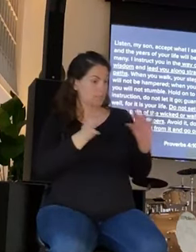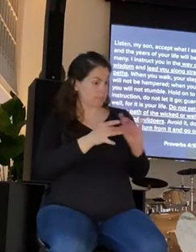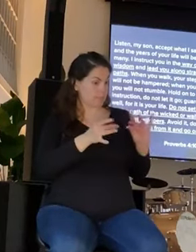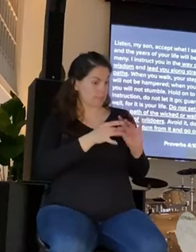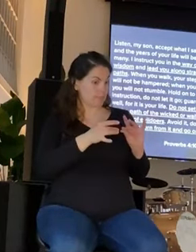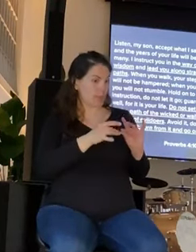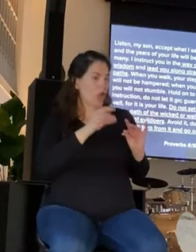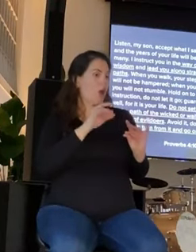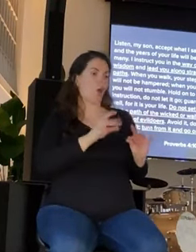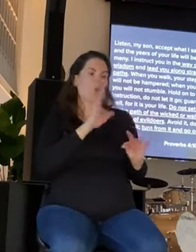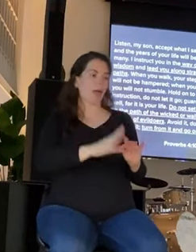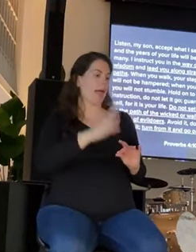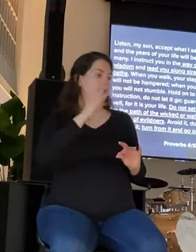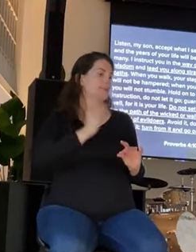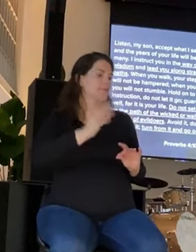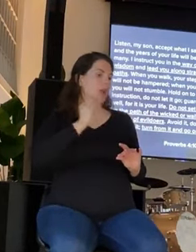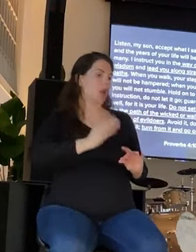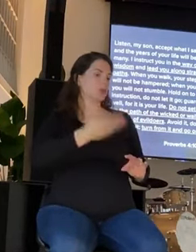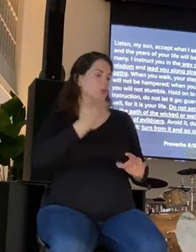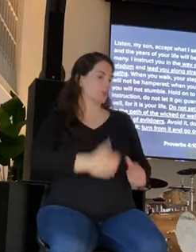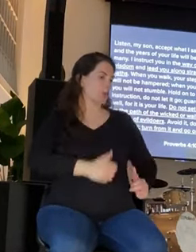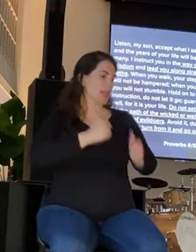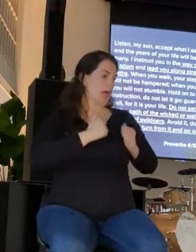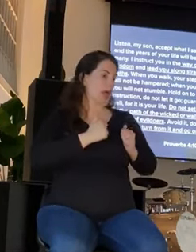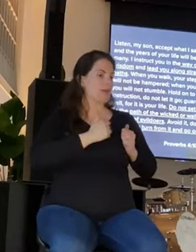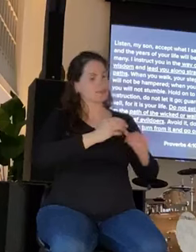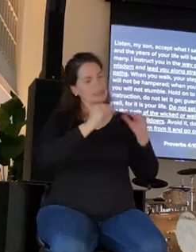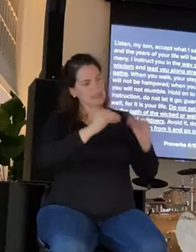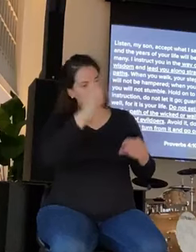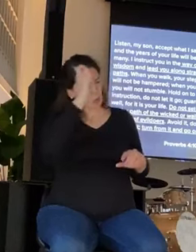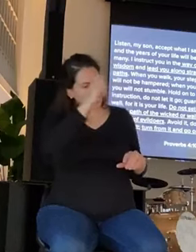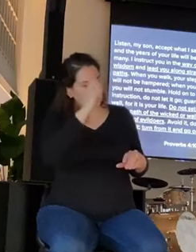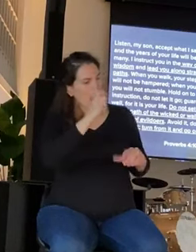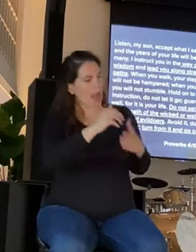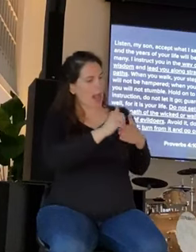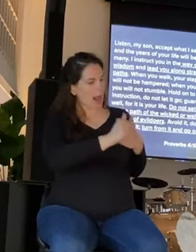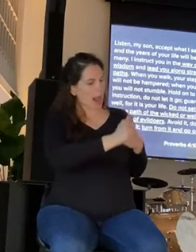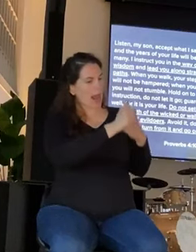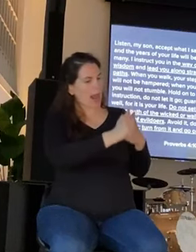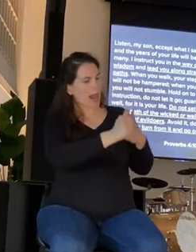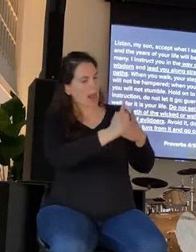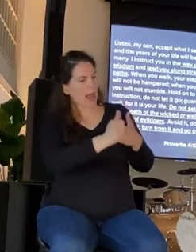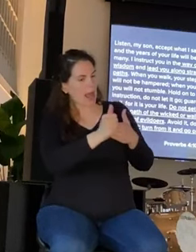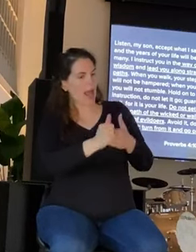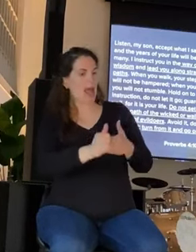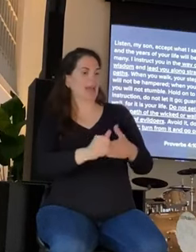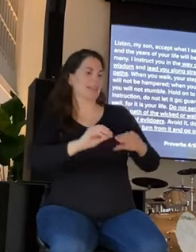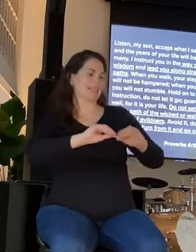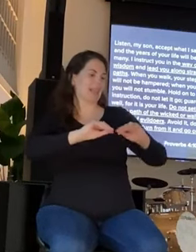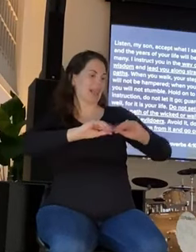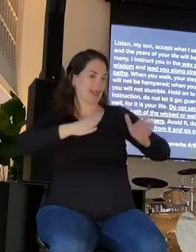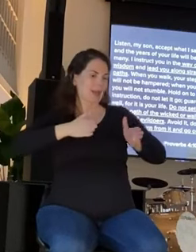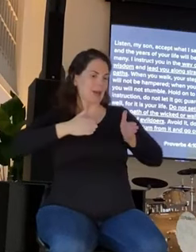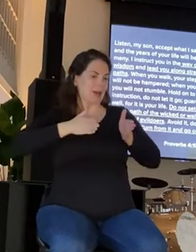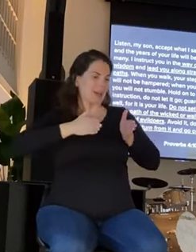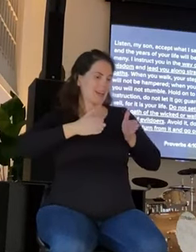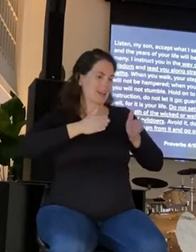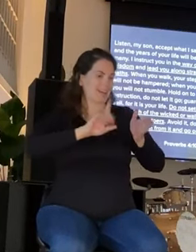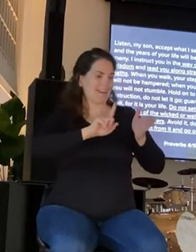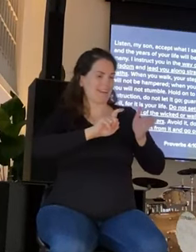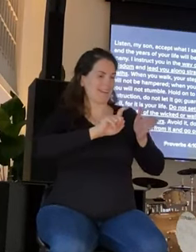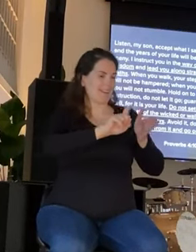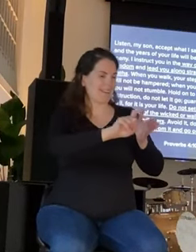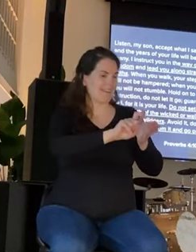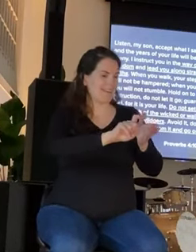your life will be many. I instruct you in the way of wisdom, and lead you along straight paths. When you walk,